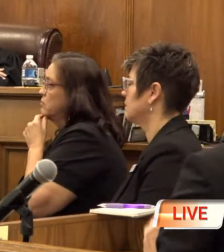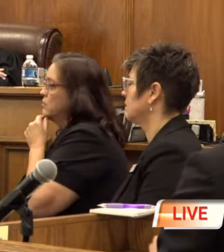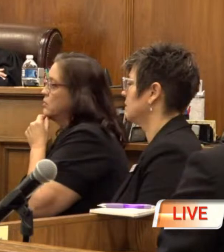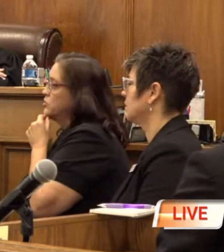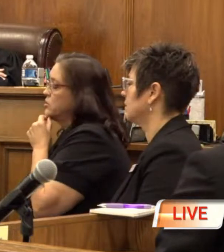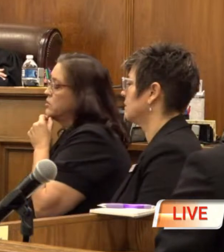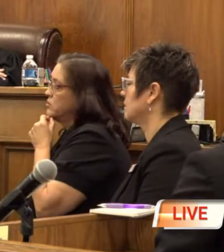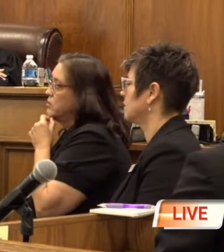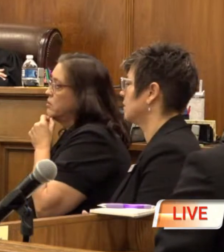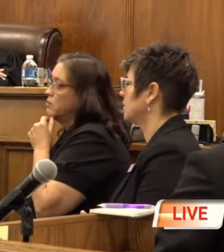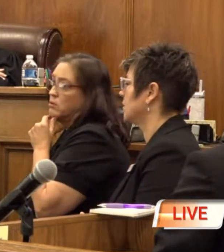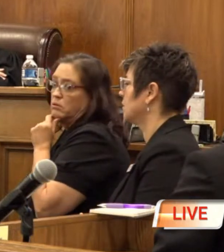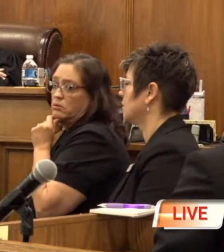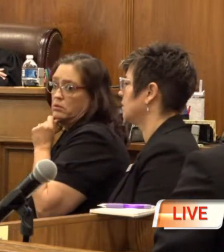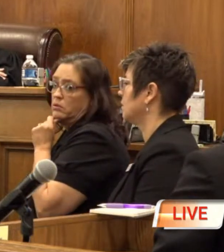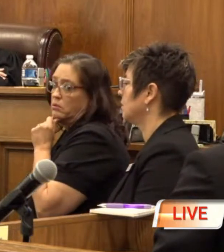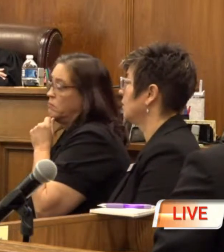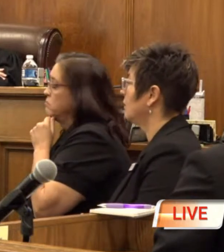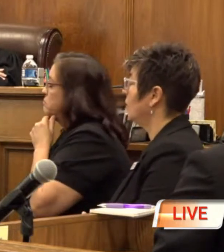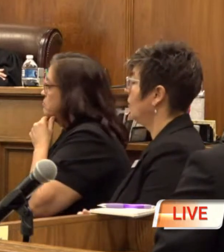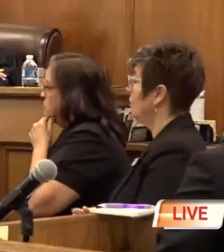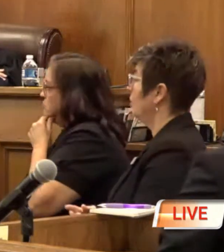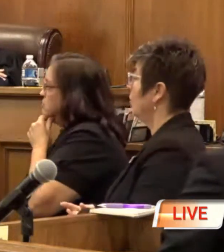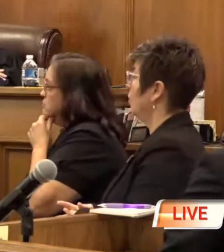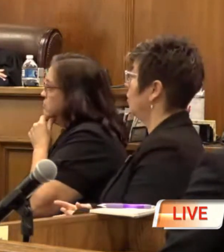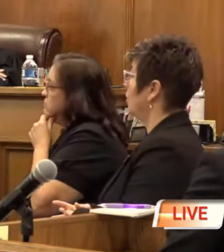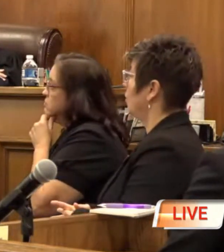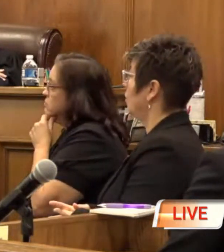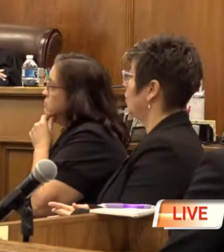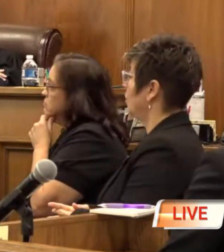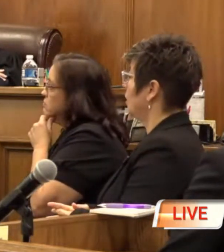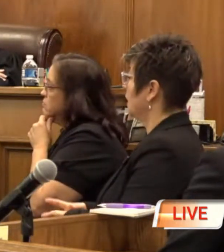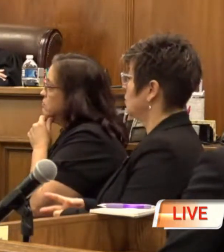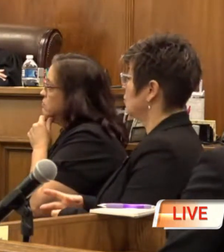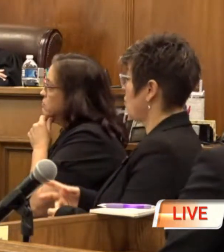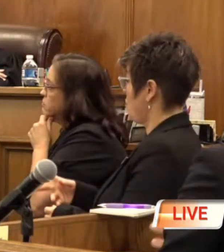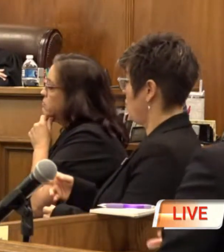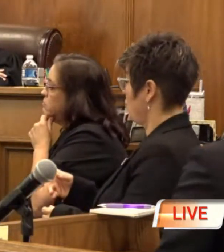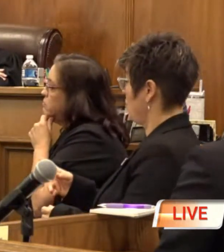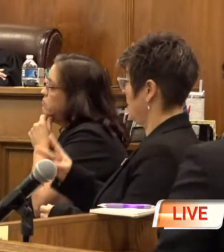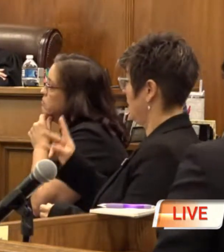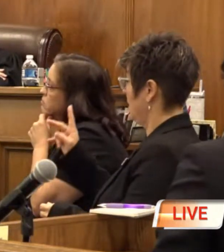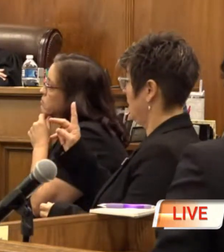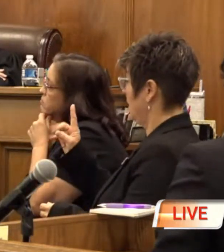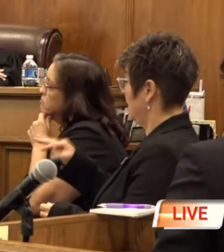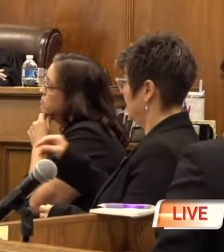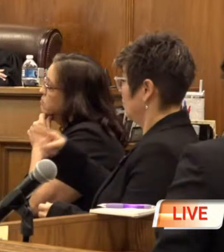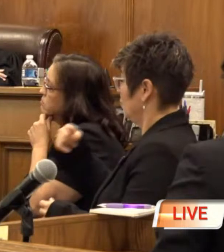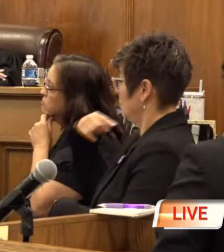So were you able to talk with Ms. Merchant about what you witnessed with Christina?